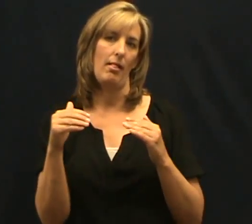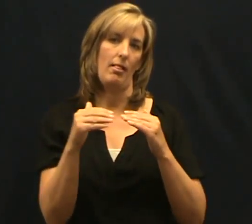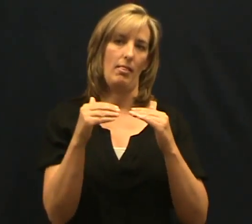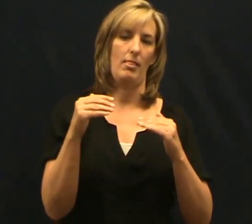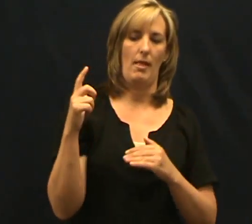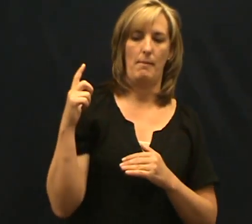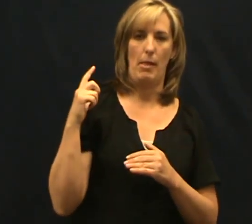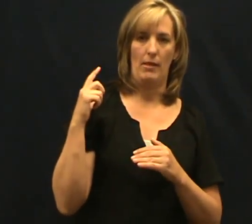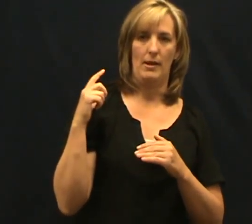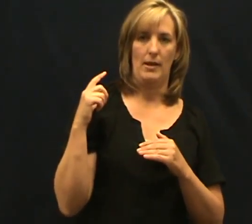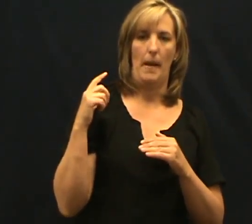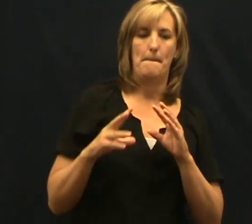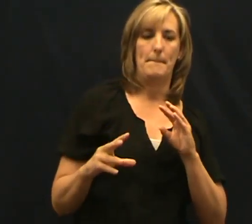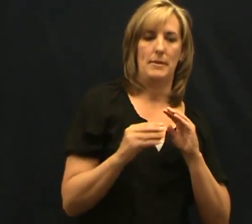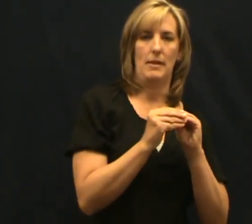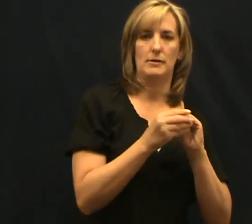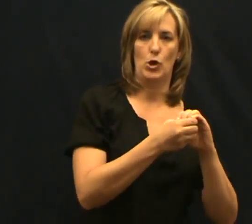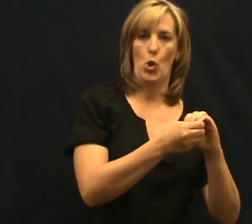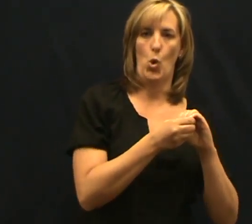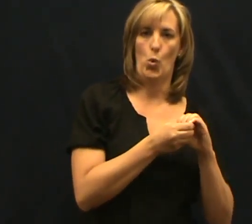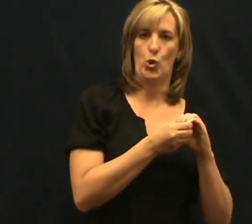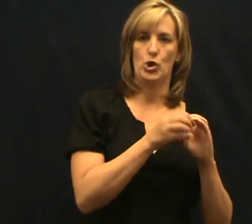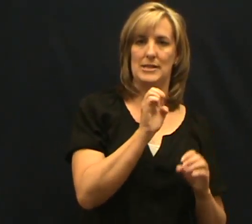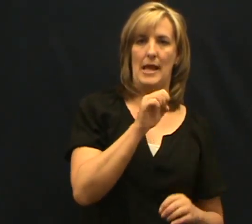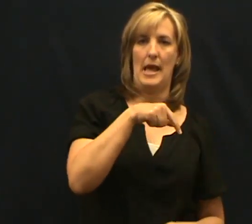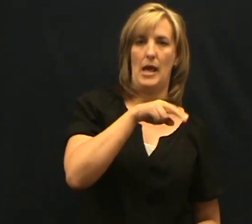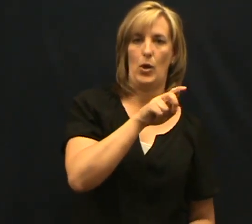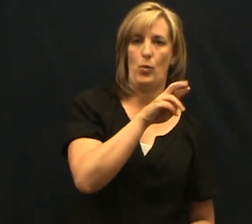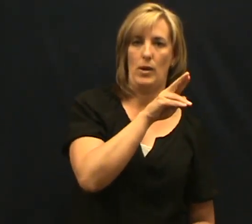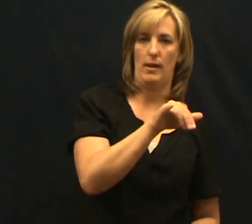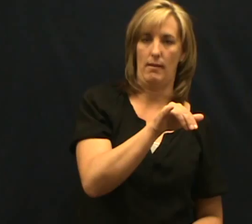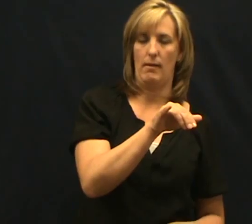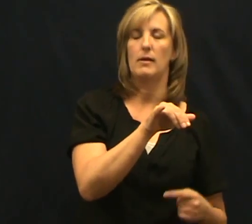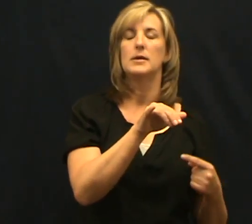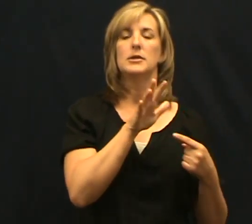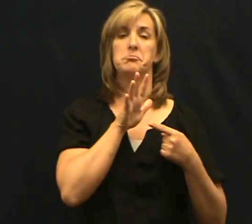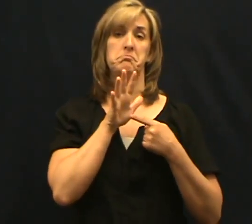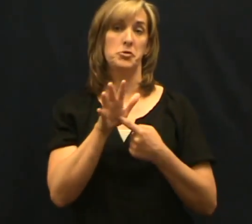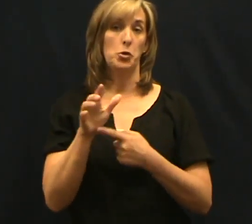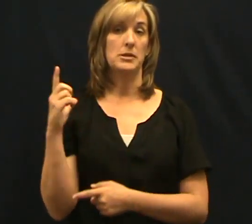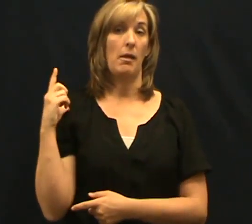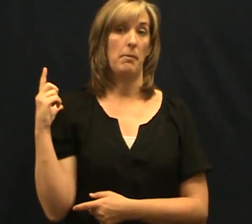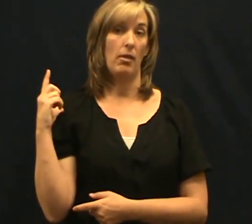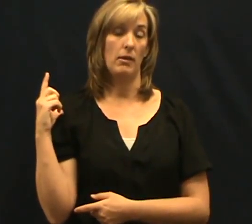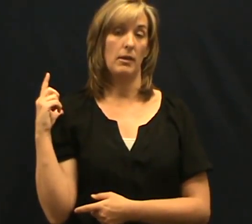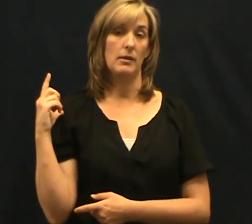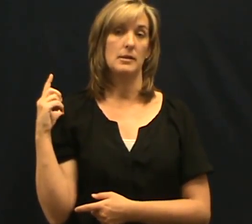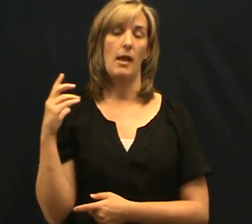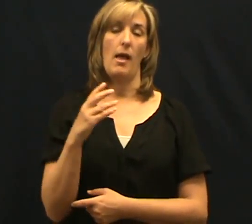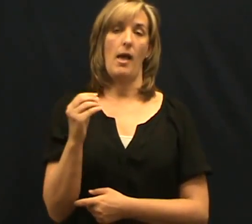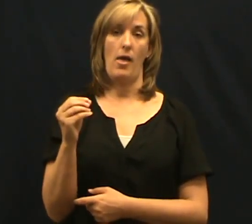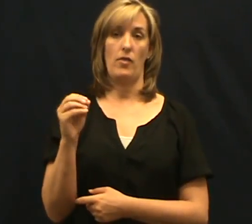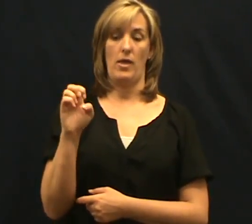So the other half of the financials of the balance sheet is going to show liabilities and owner's equity. And those two